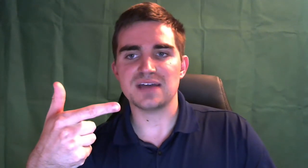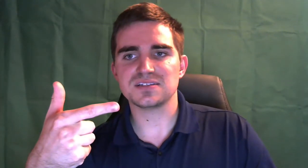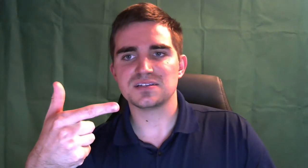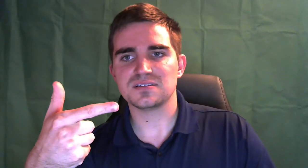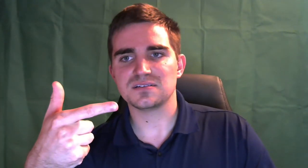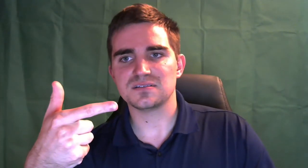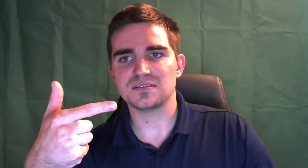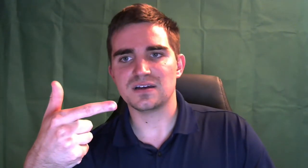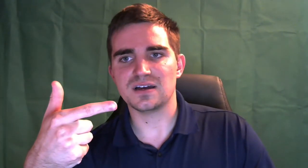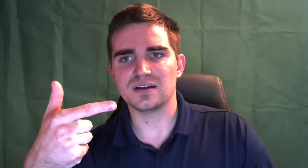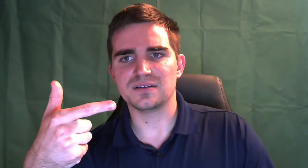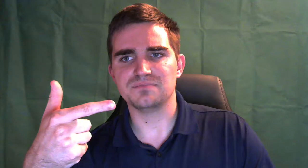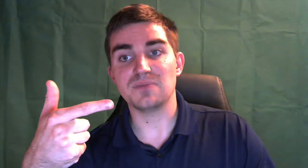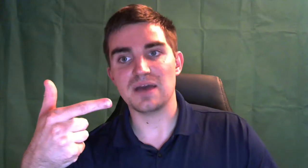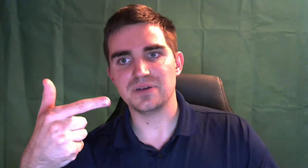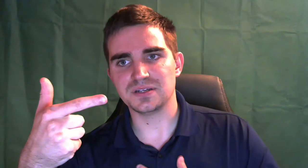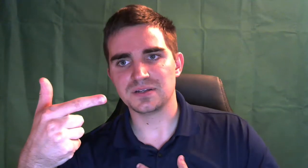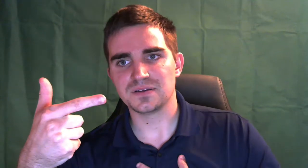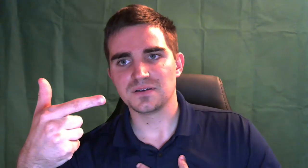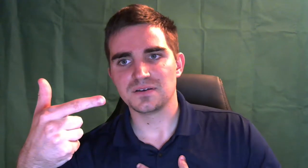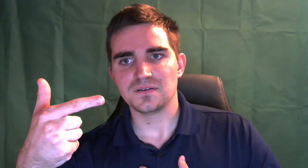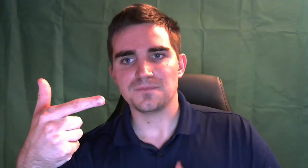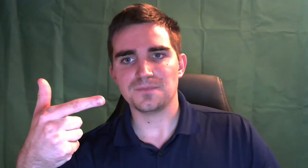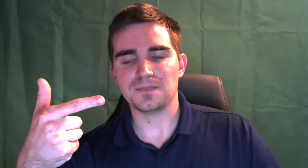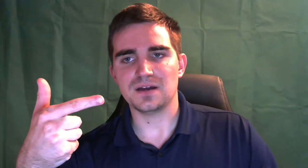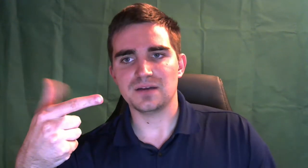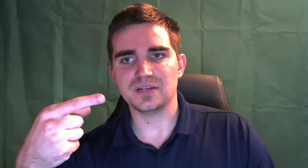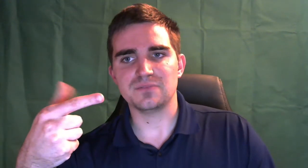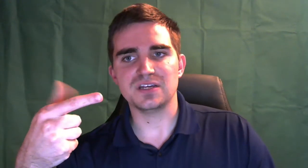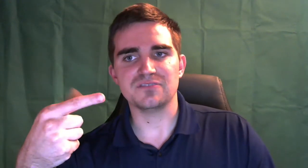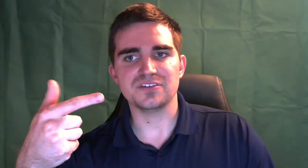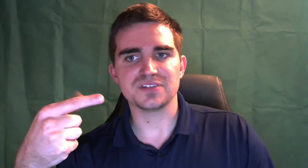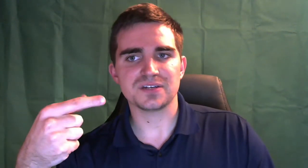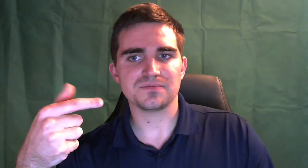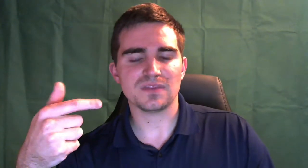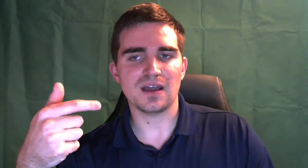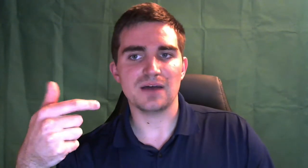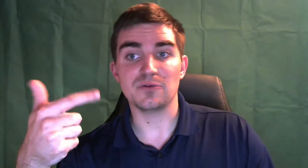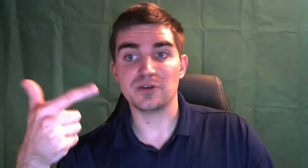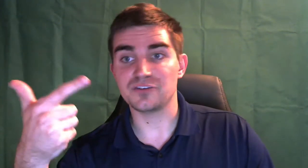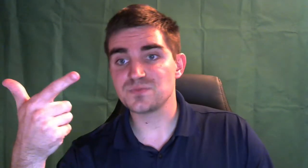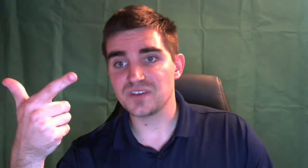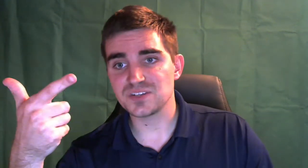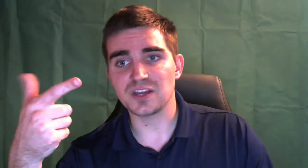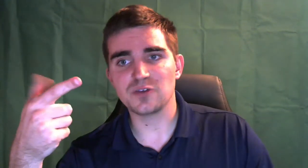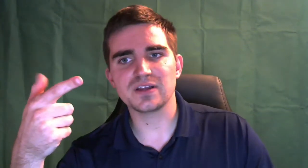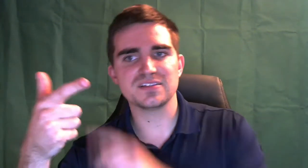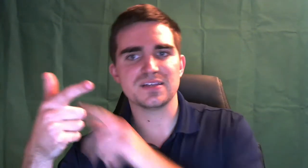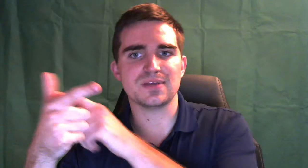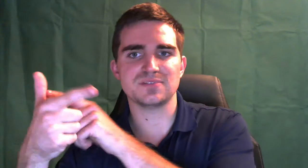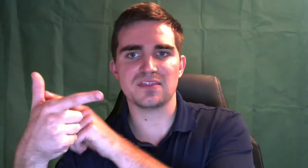best, in my opinion. It can be confusing, but when you're fingerspelling quickly, sometimes the thumb